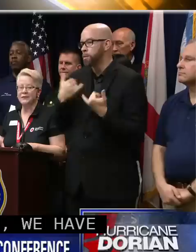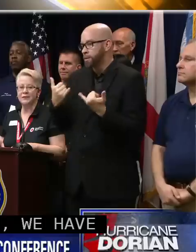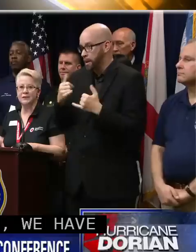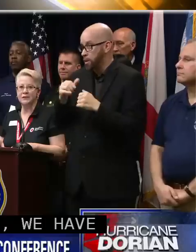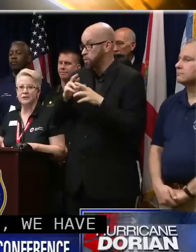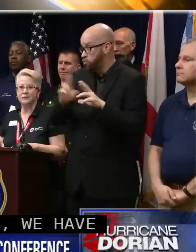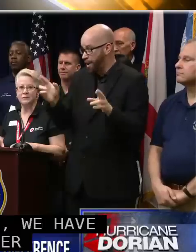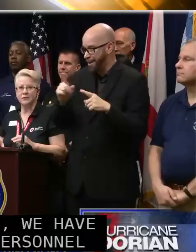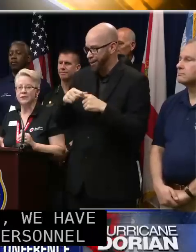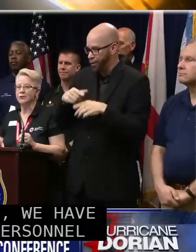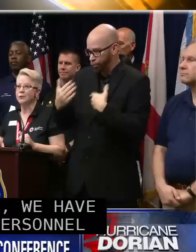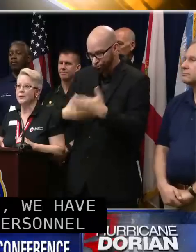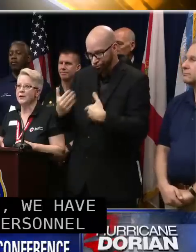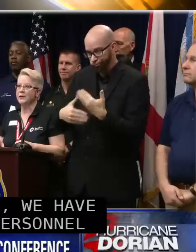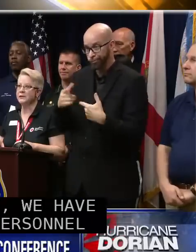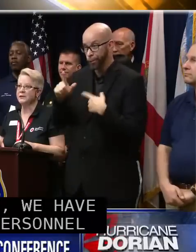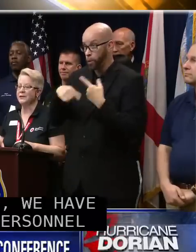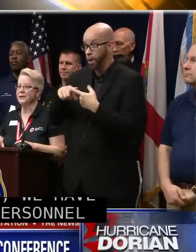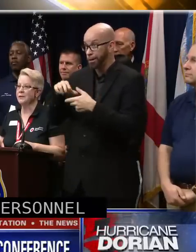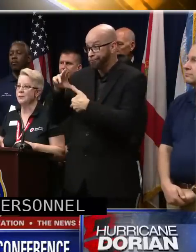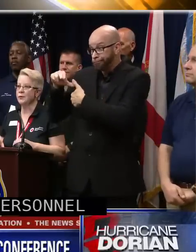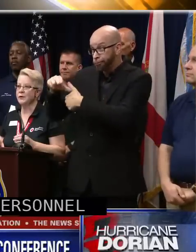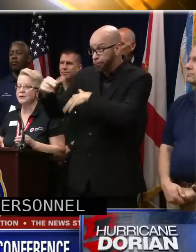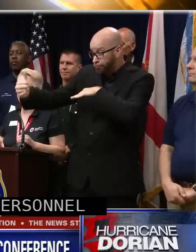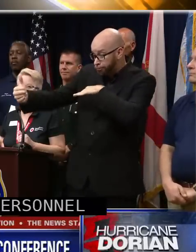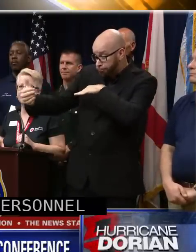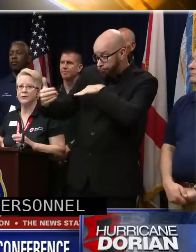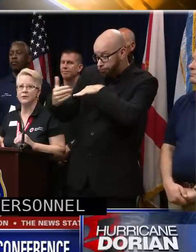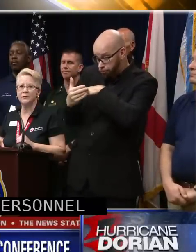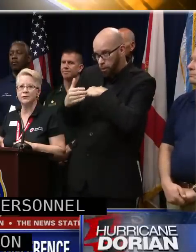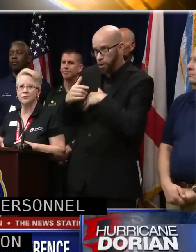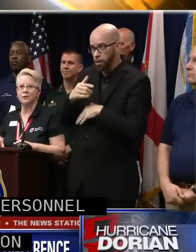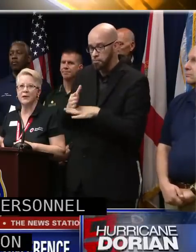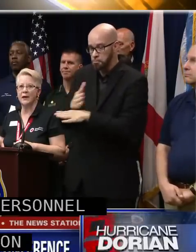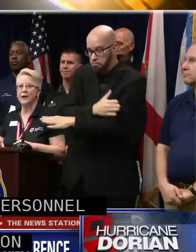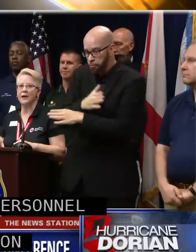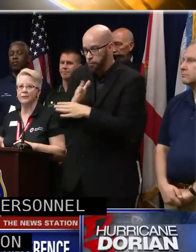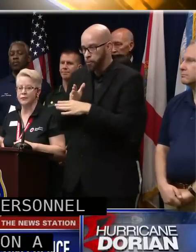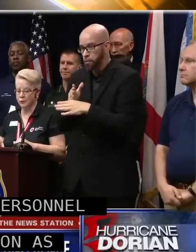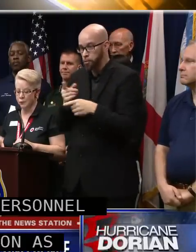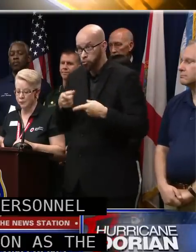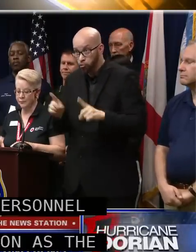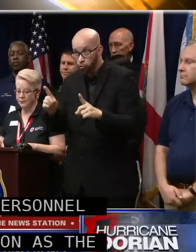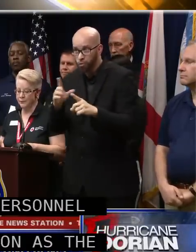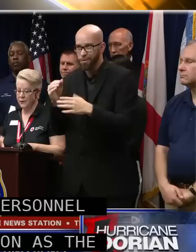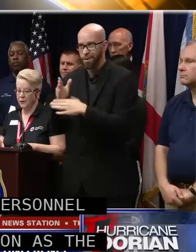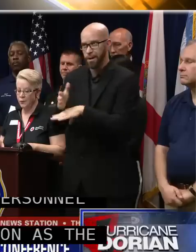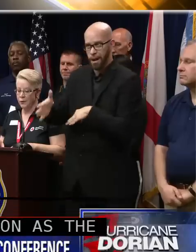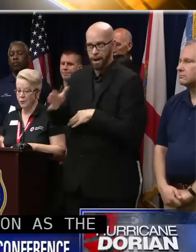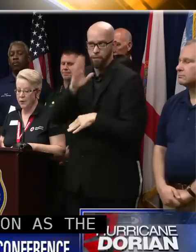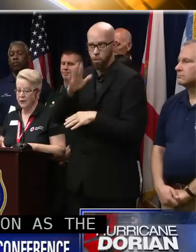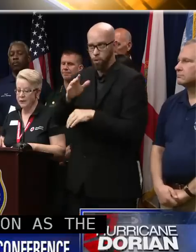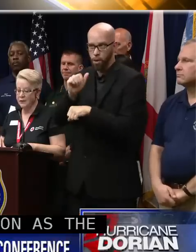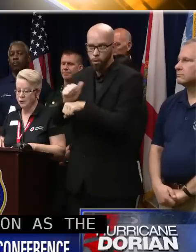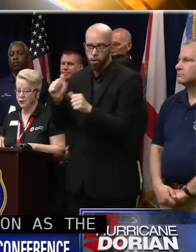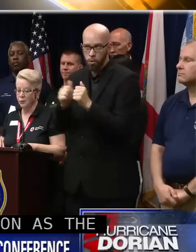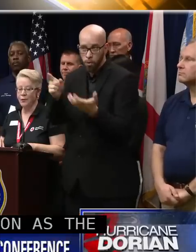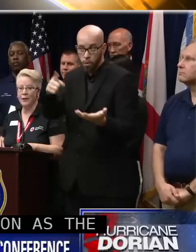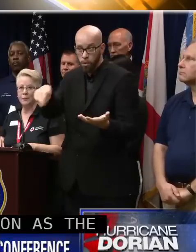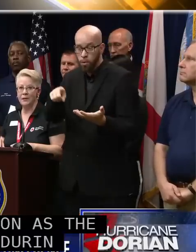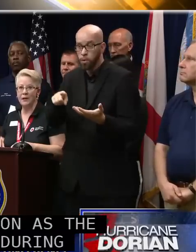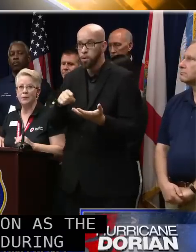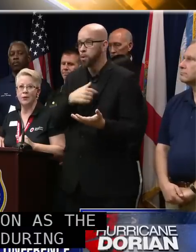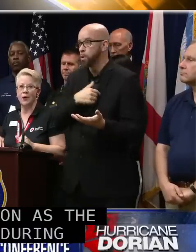go as soon as the storm hits, pre-storm, during storm, and after storm. We have brought in